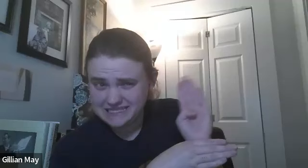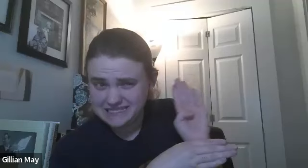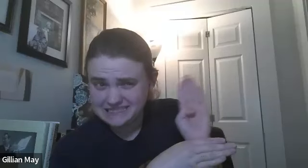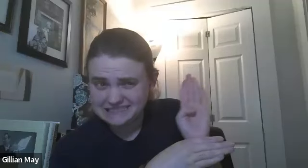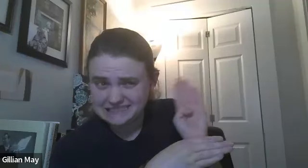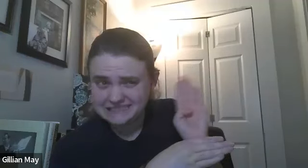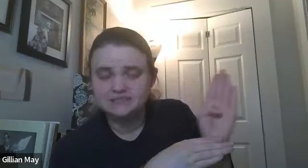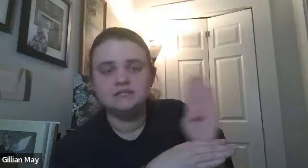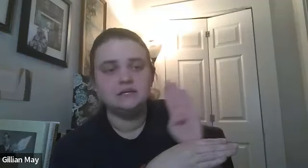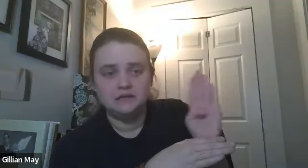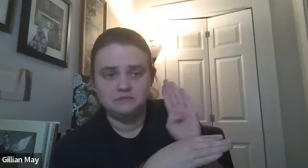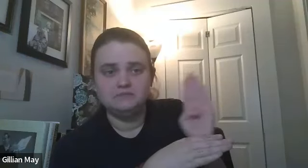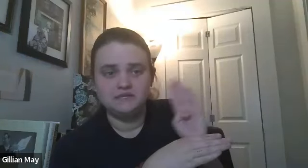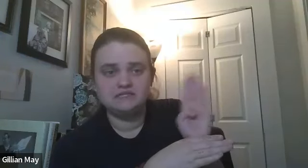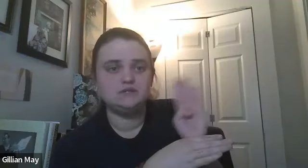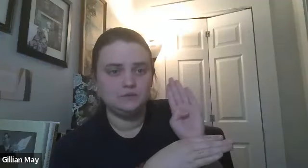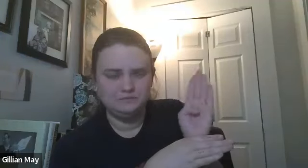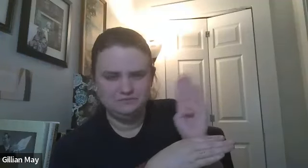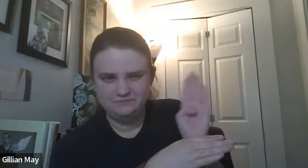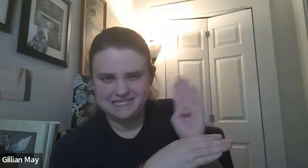busy? Busy or busy.